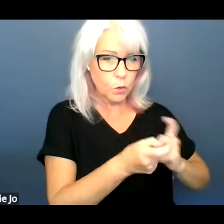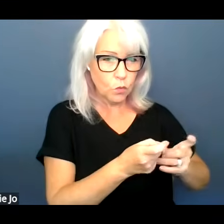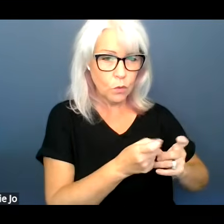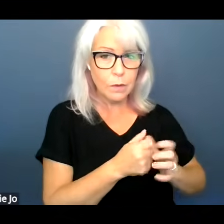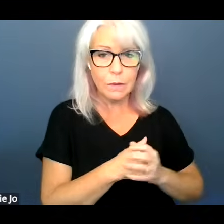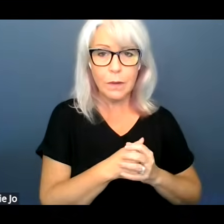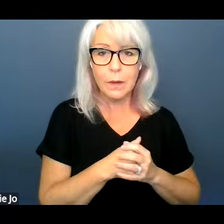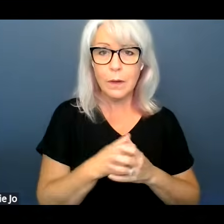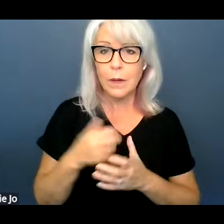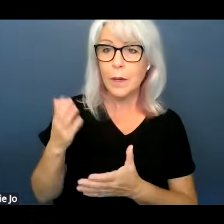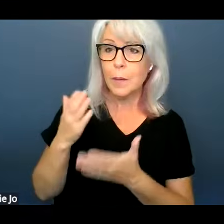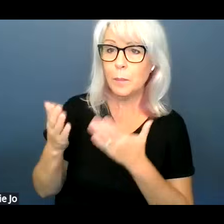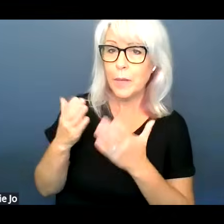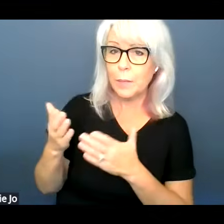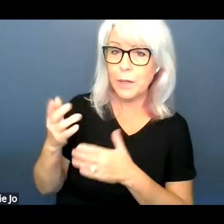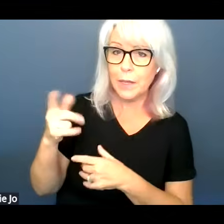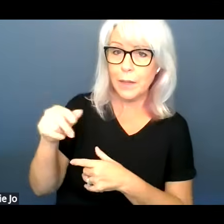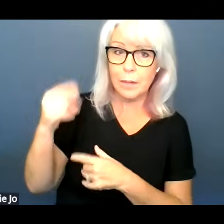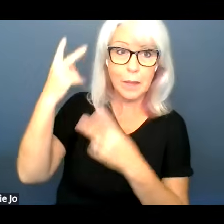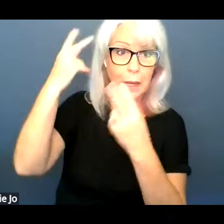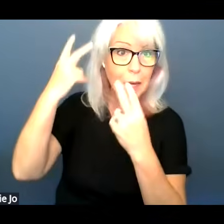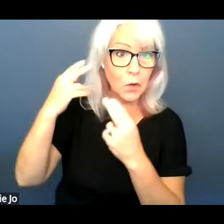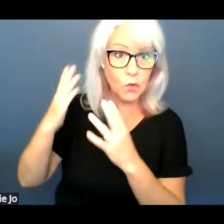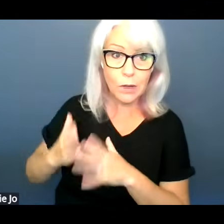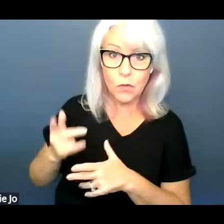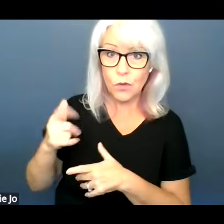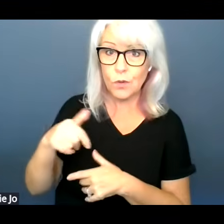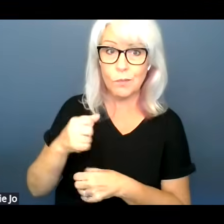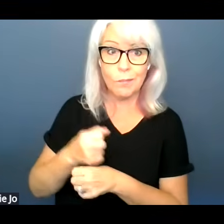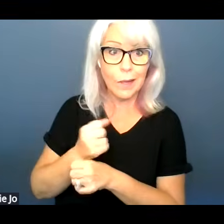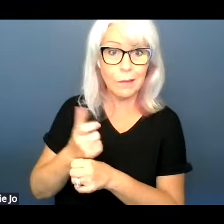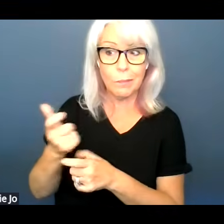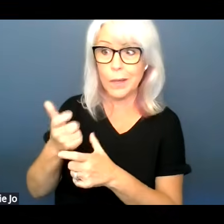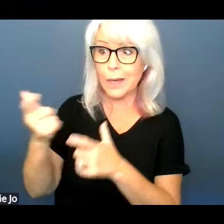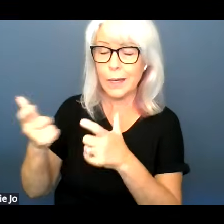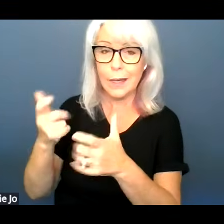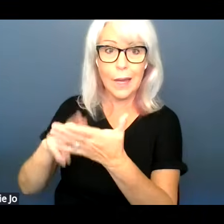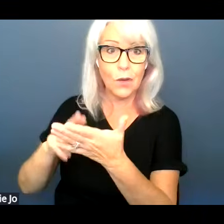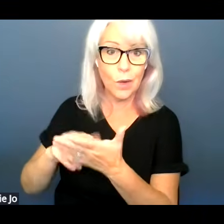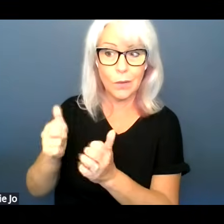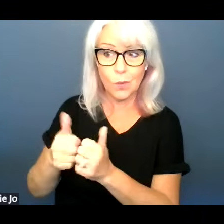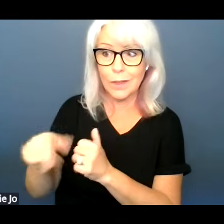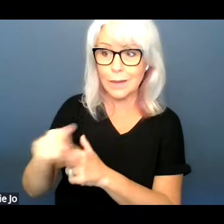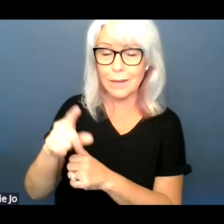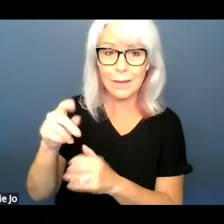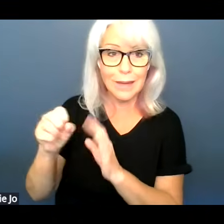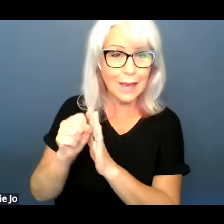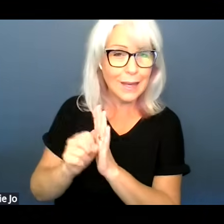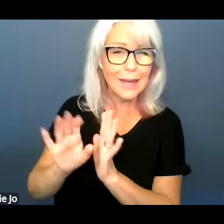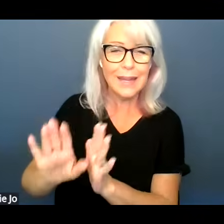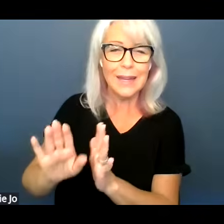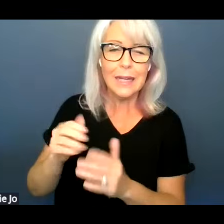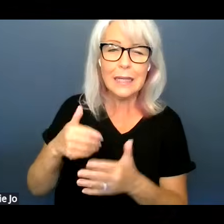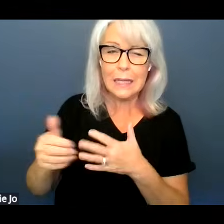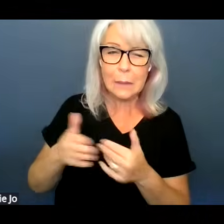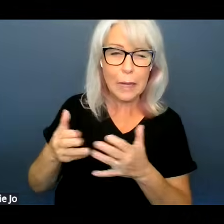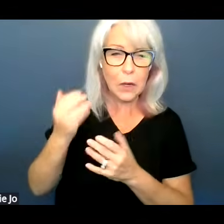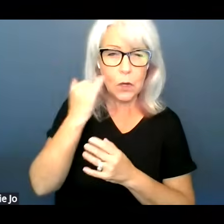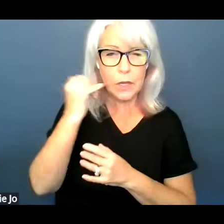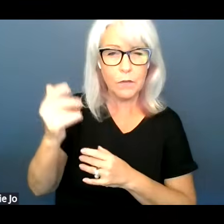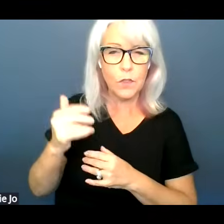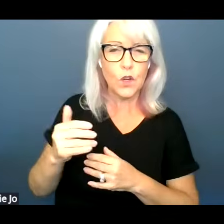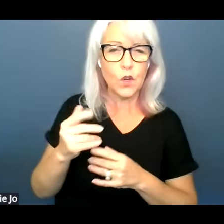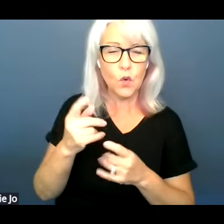Brady's hairdresser makes some big contracts with the state or not. It doesn't matter whether they're regulated. This is a regulation on